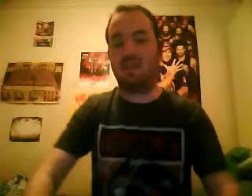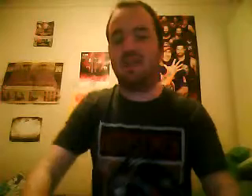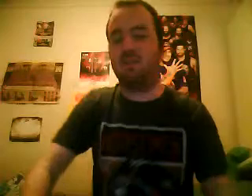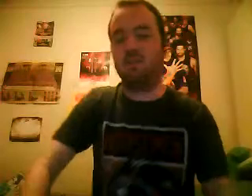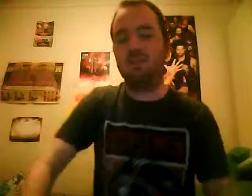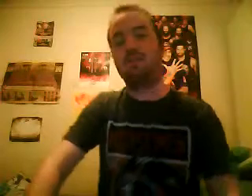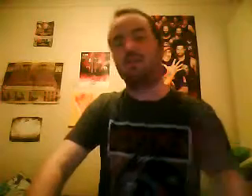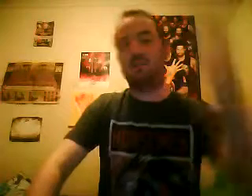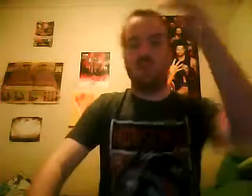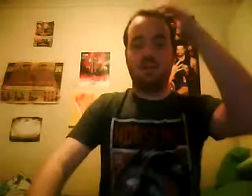second.